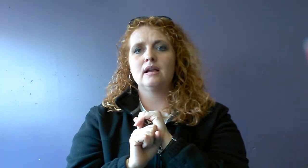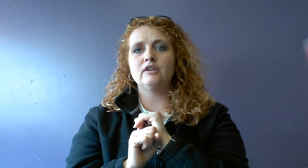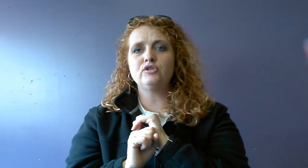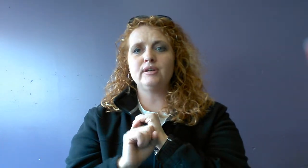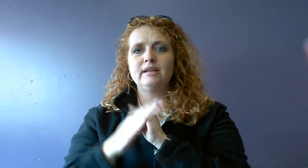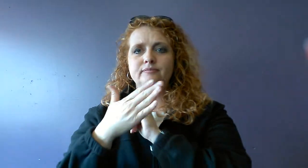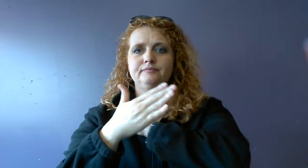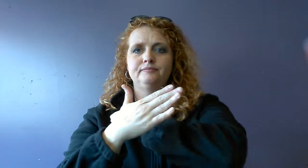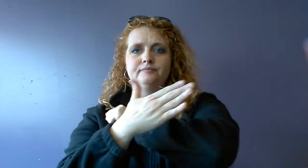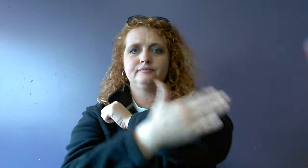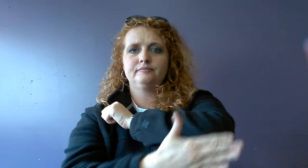Country,